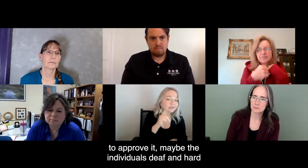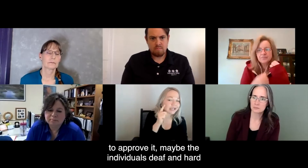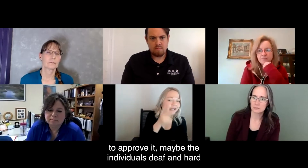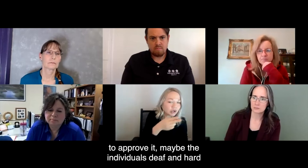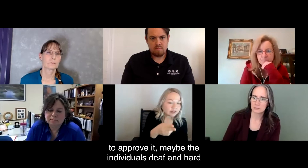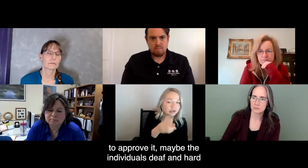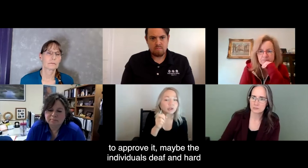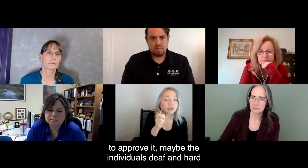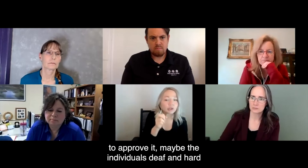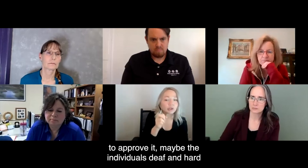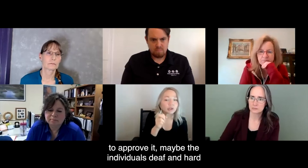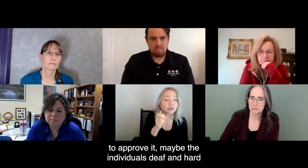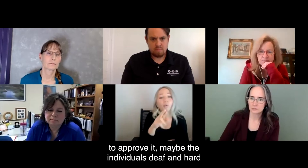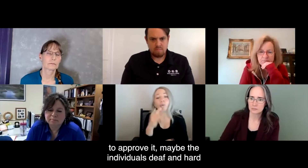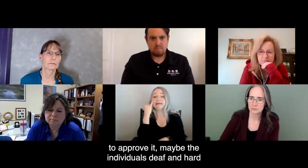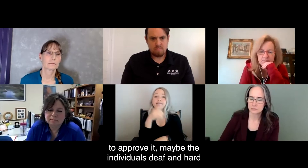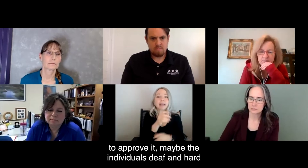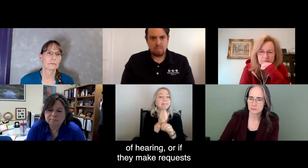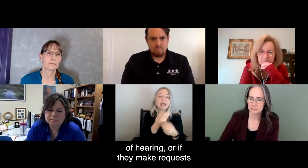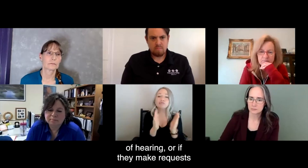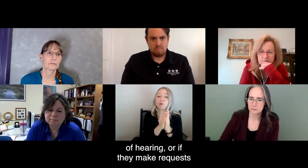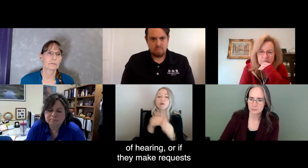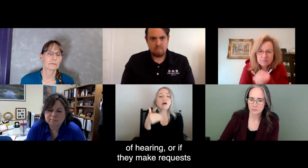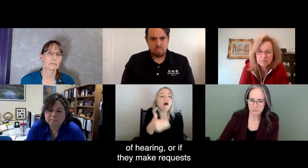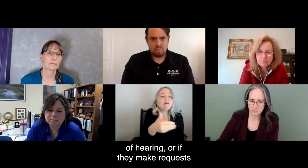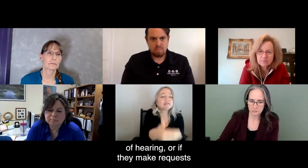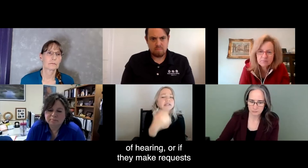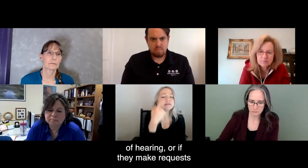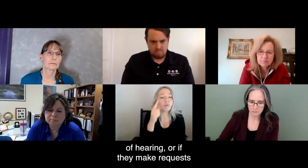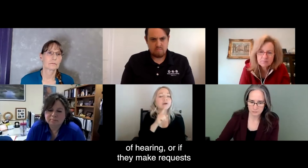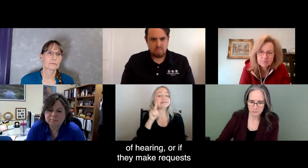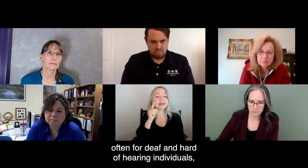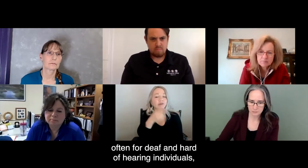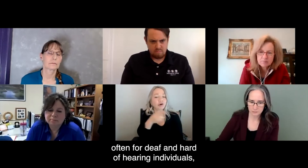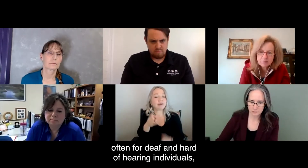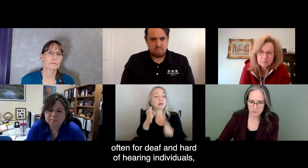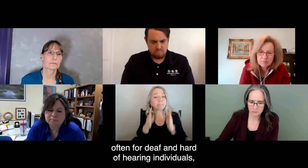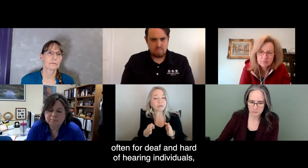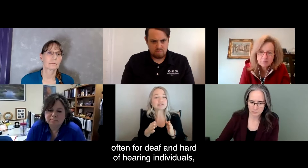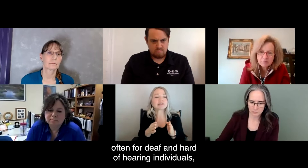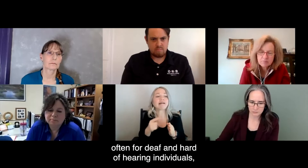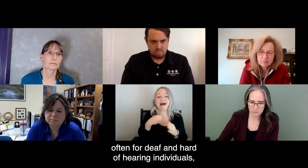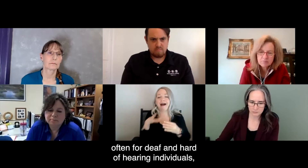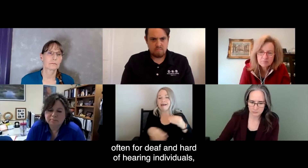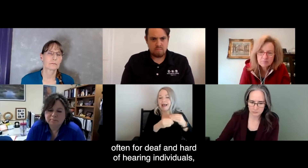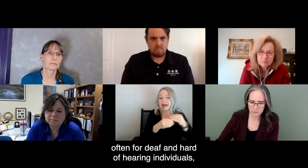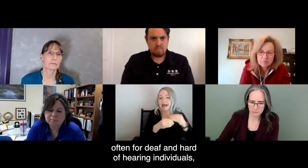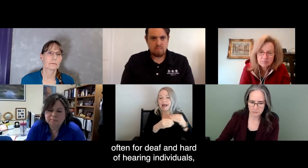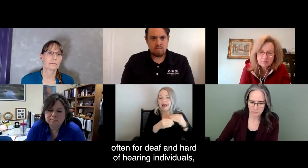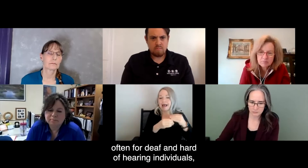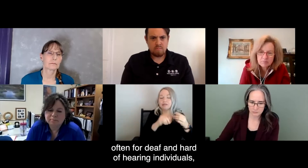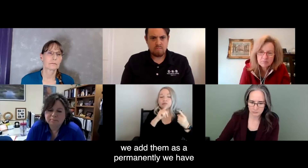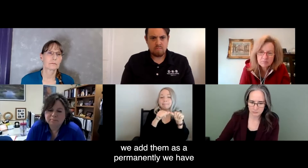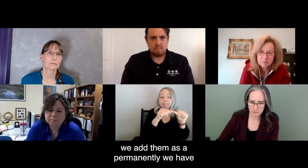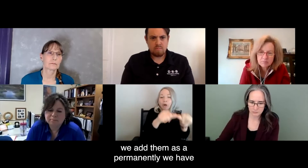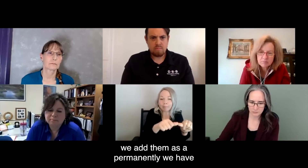to approve it, maybe the individual's deaf and hard of hearing, or if they make requests often for deaf and hard of hearing